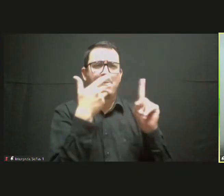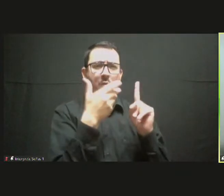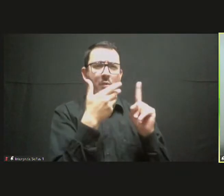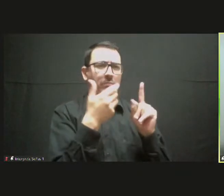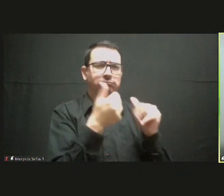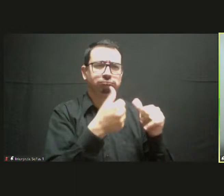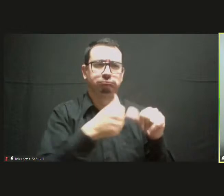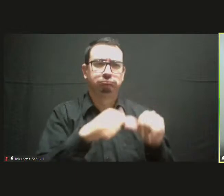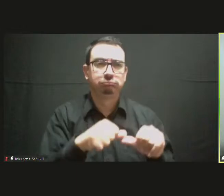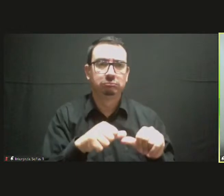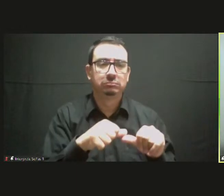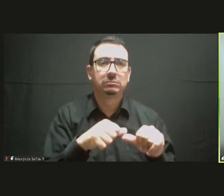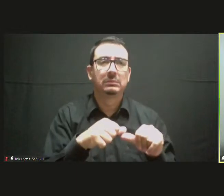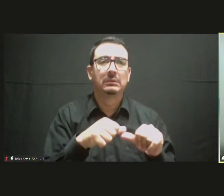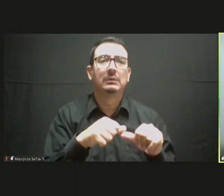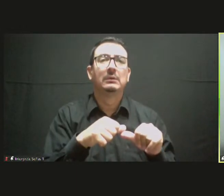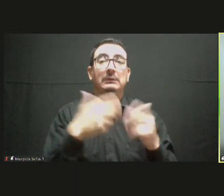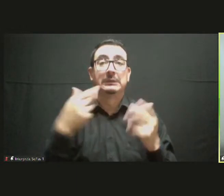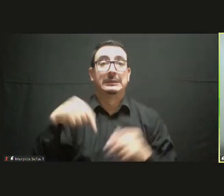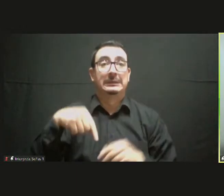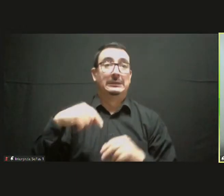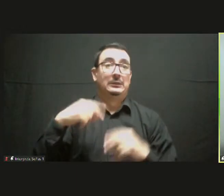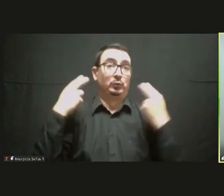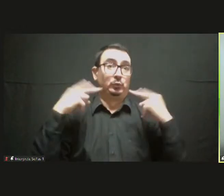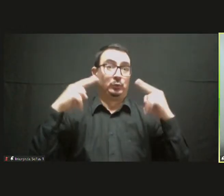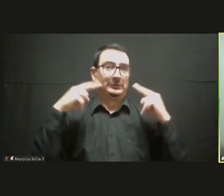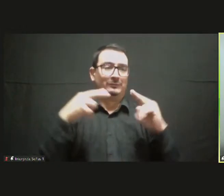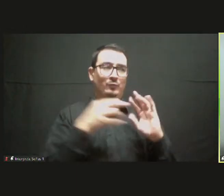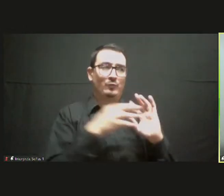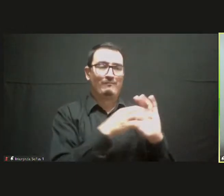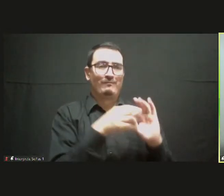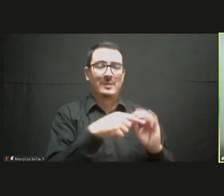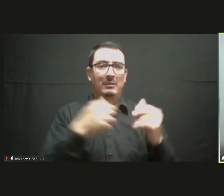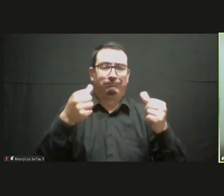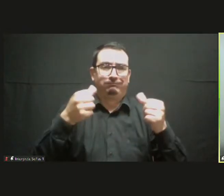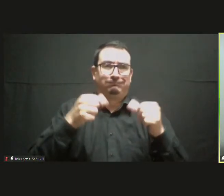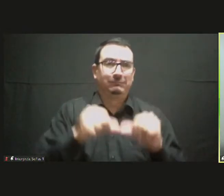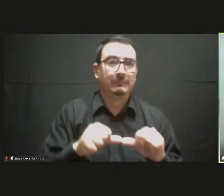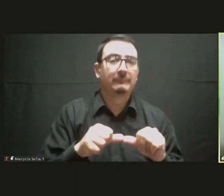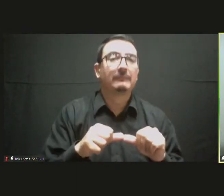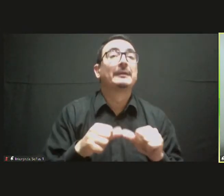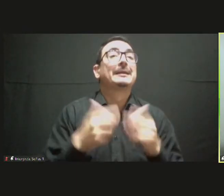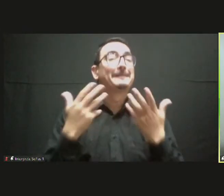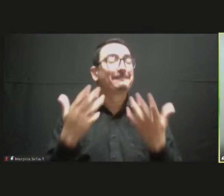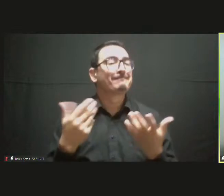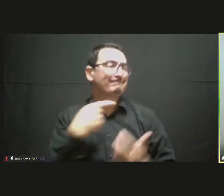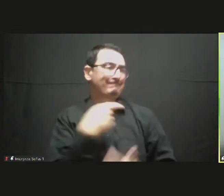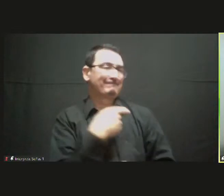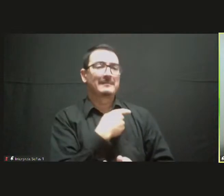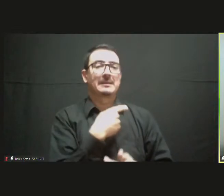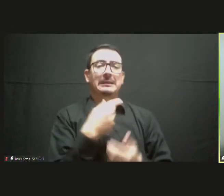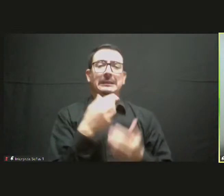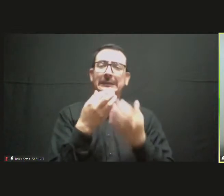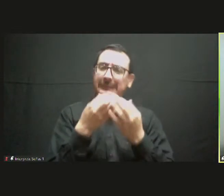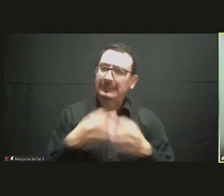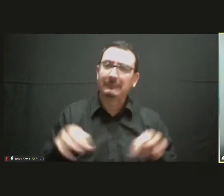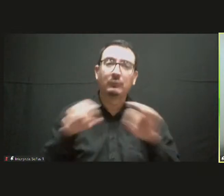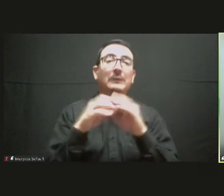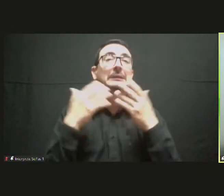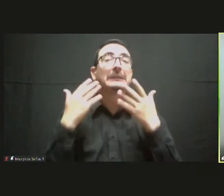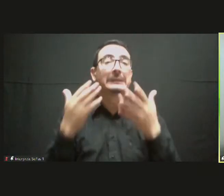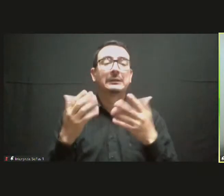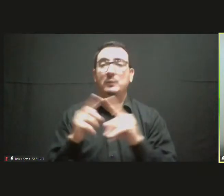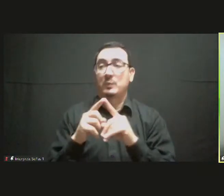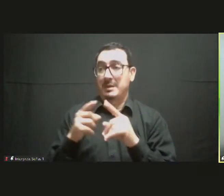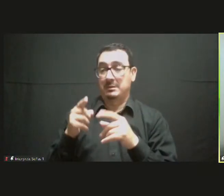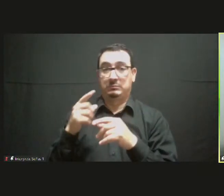to attain dynamism that has supported the economies around the world for decades. However, we must do